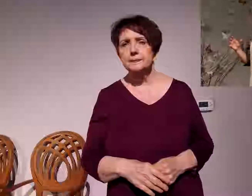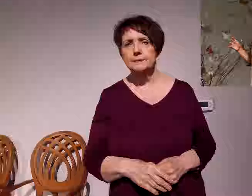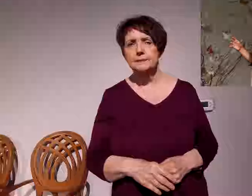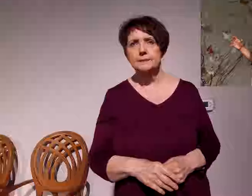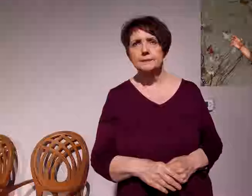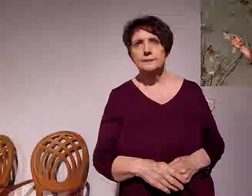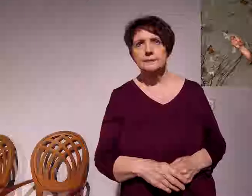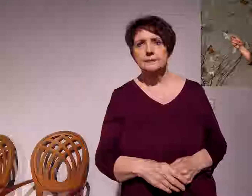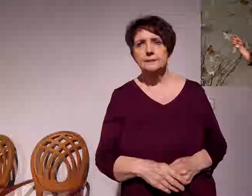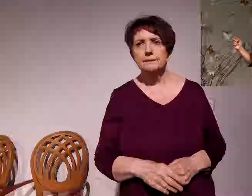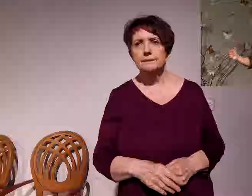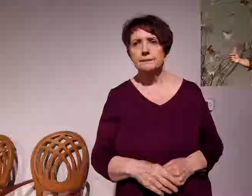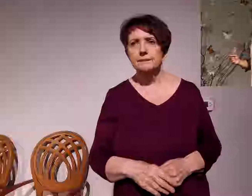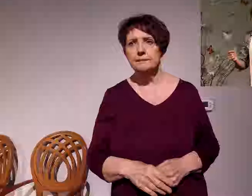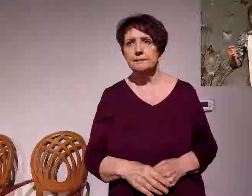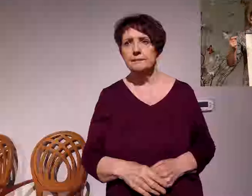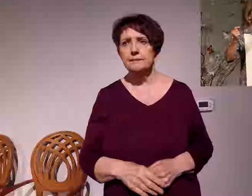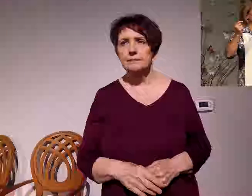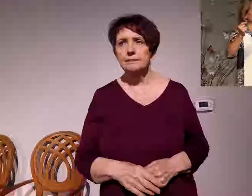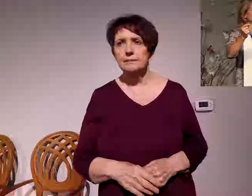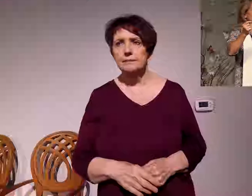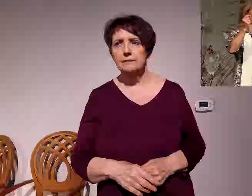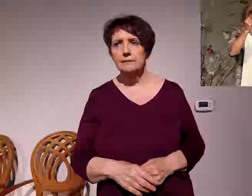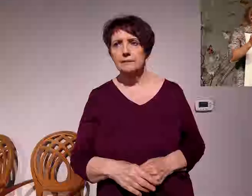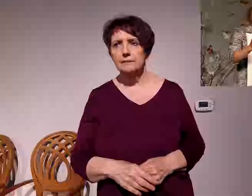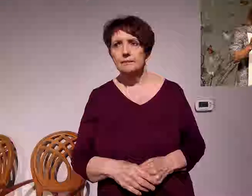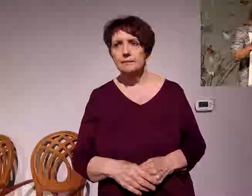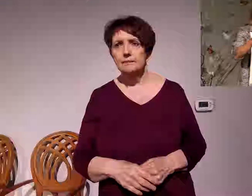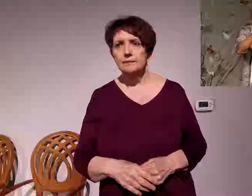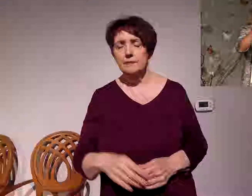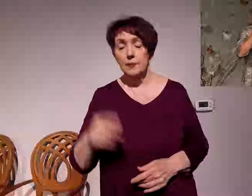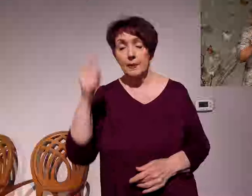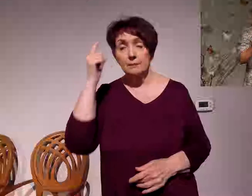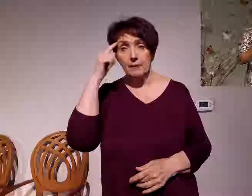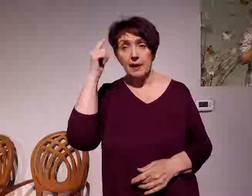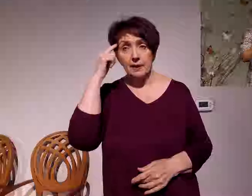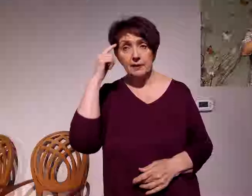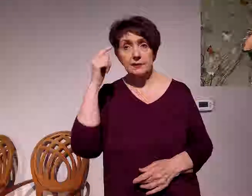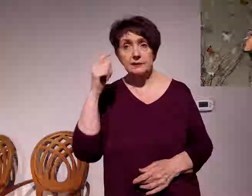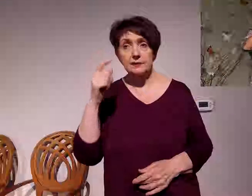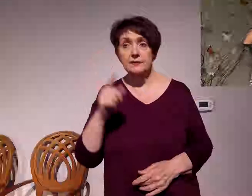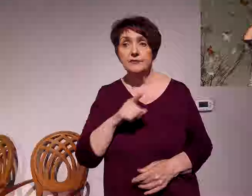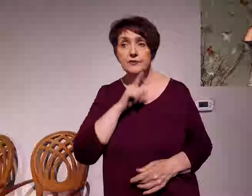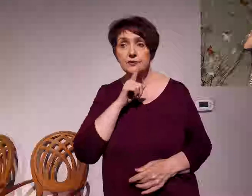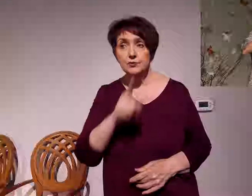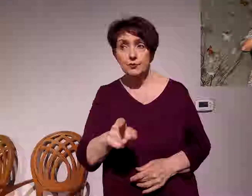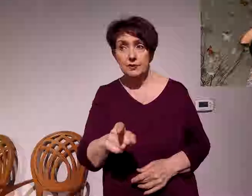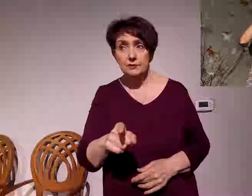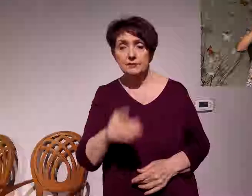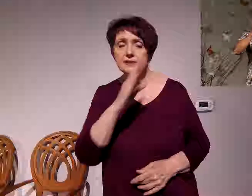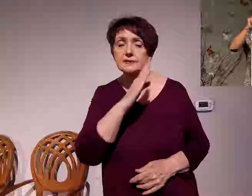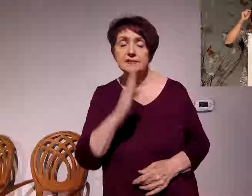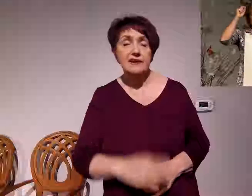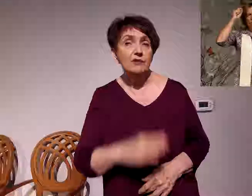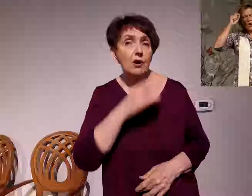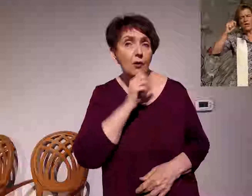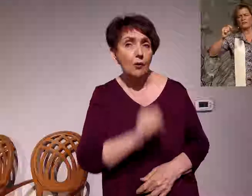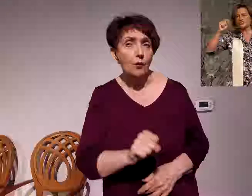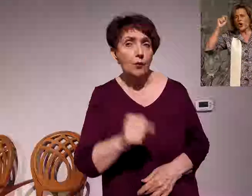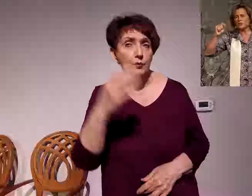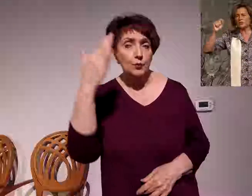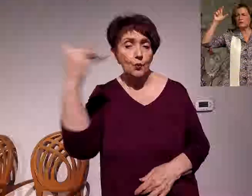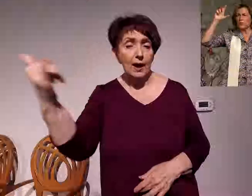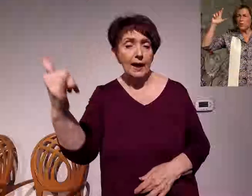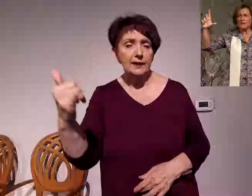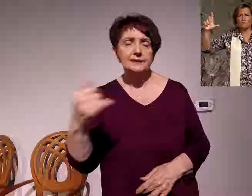And the mind within us that is us can never grow old because